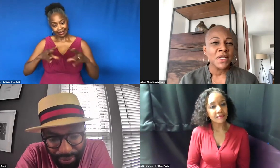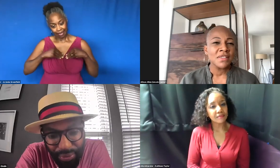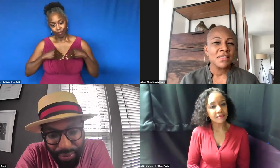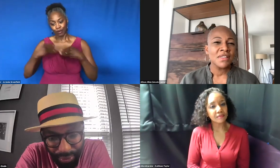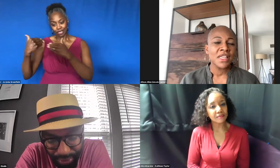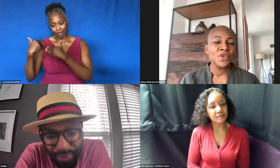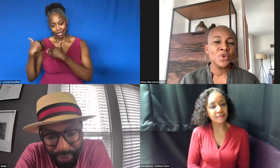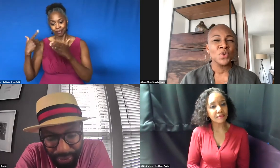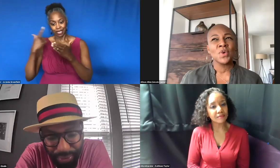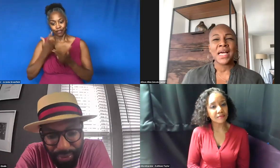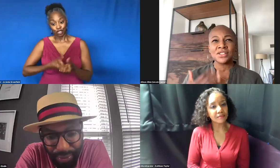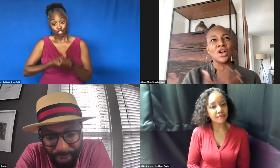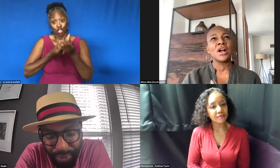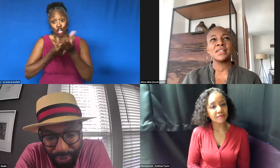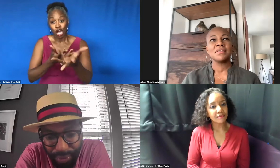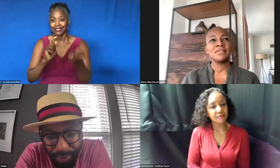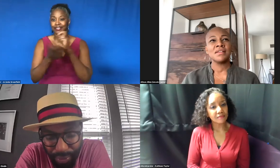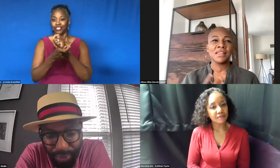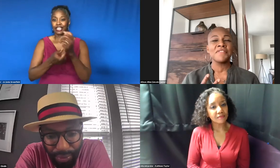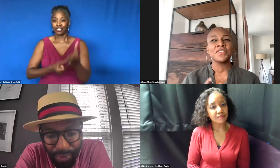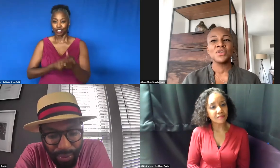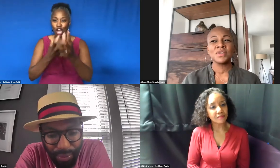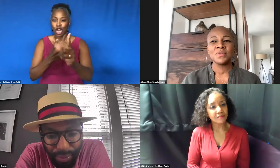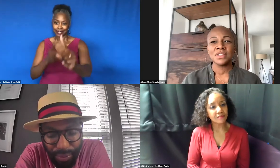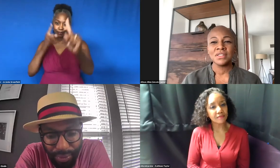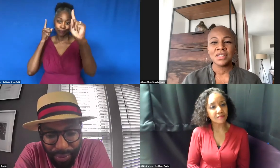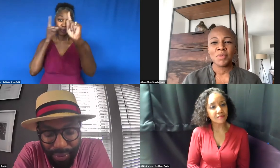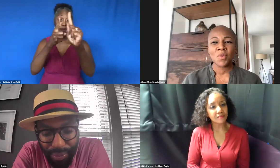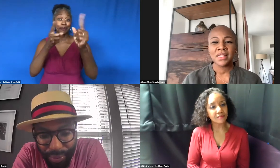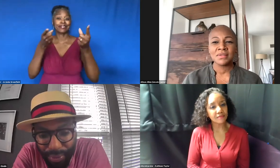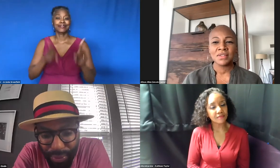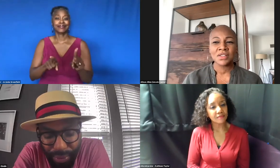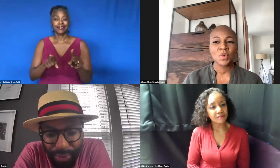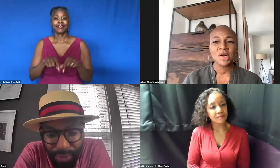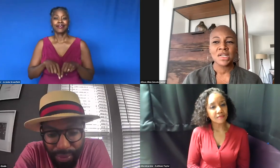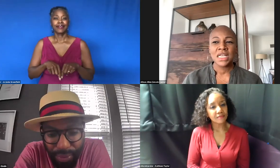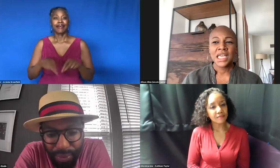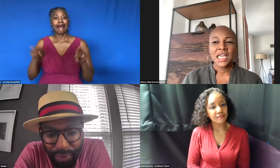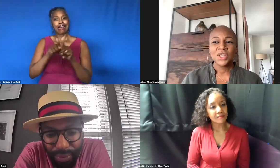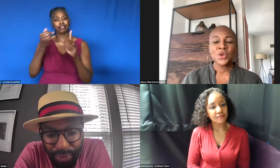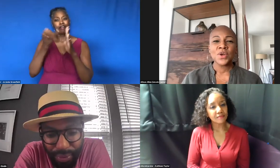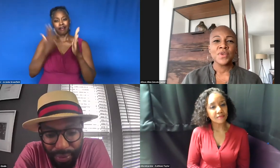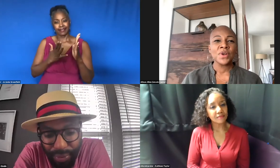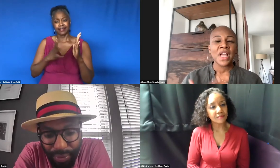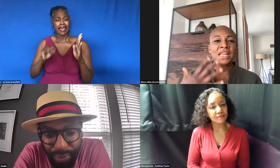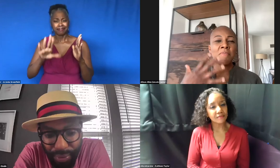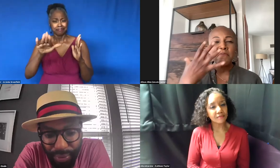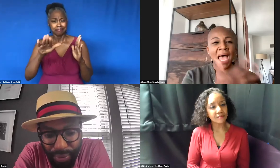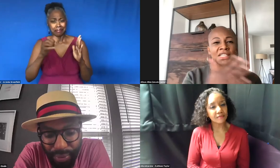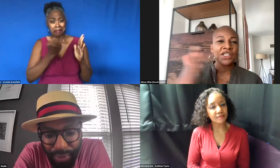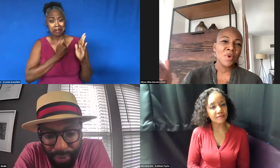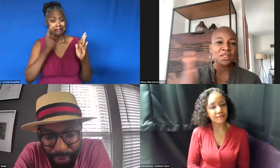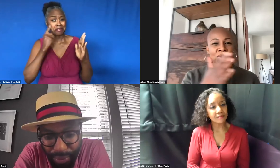and purpose, then you, as an artist, and I'd love for you to tell me why this doesn't work, you're kind